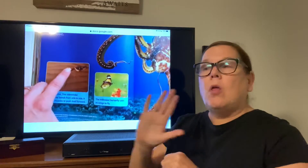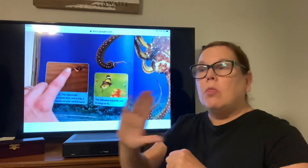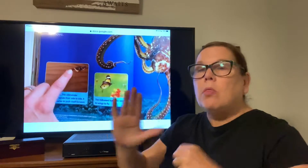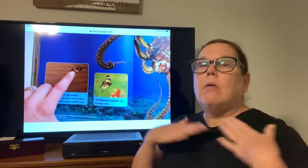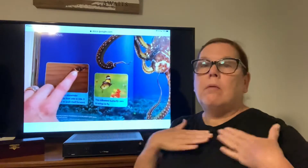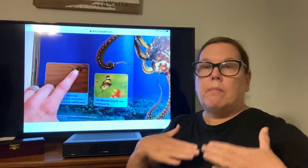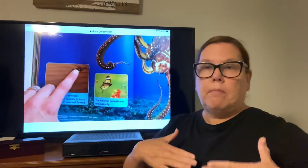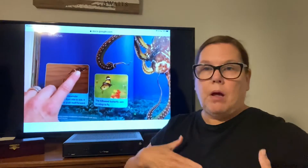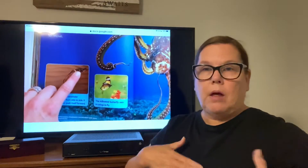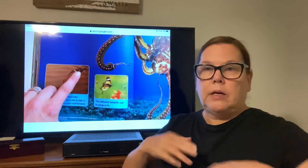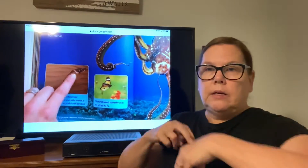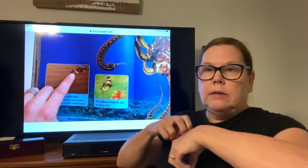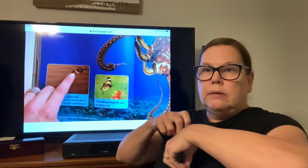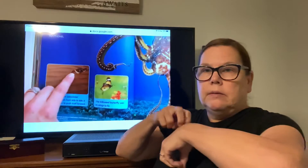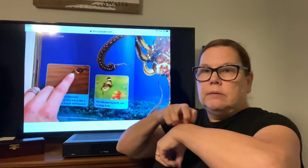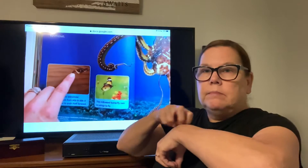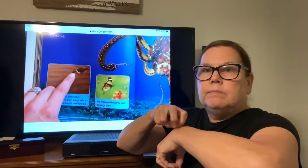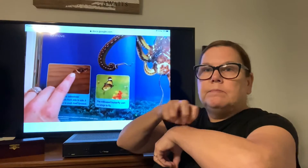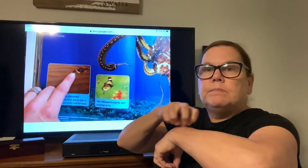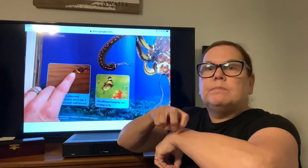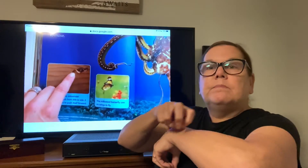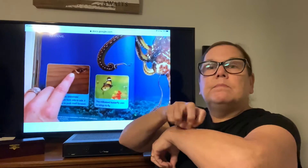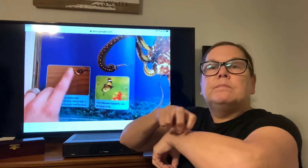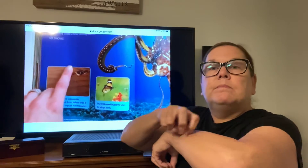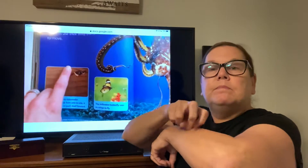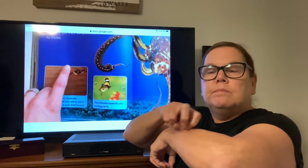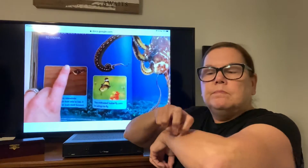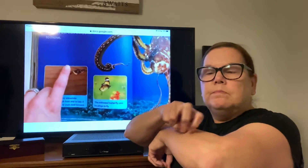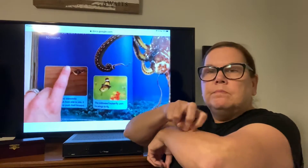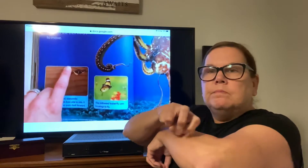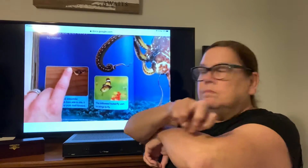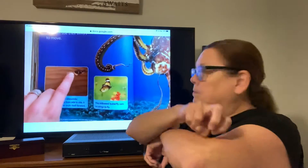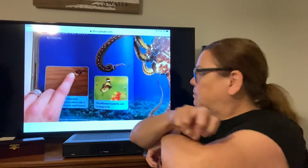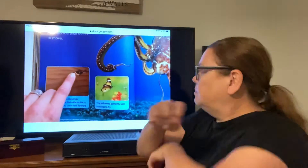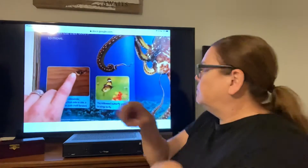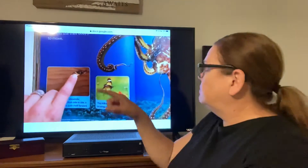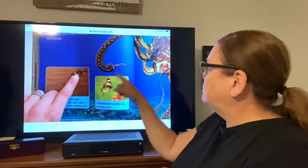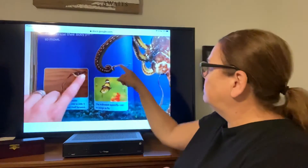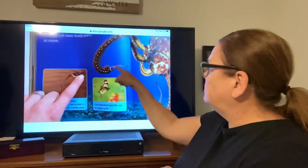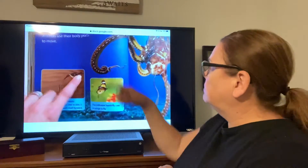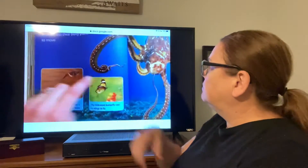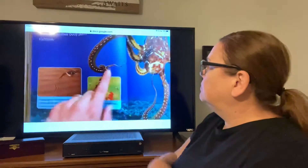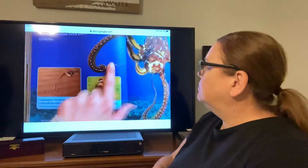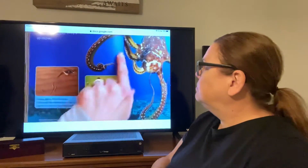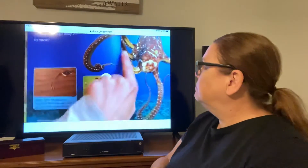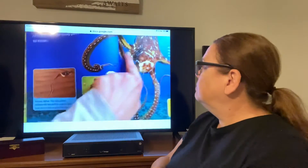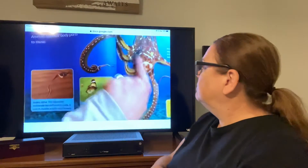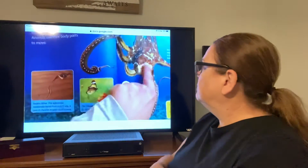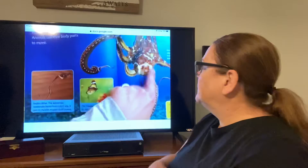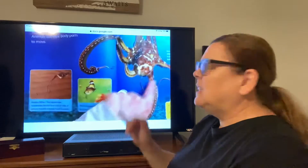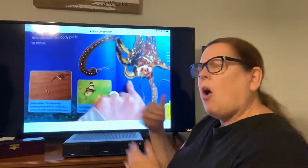crawl along the ground. They take their body and they push. And they take their body and push, just kind of like this octopus